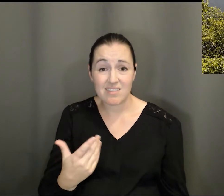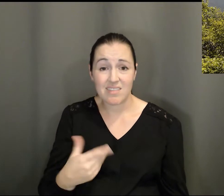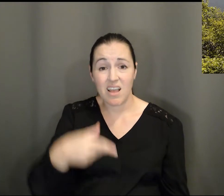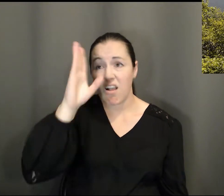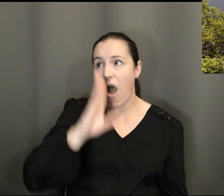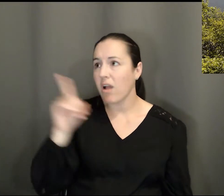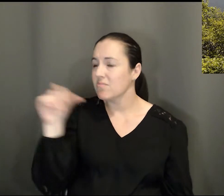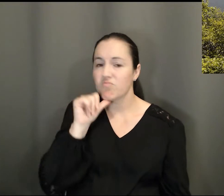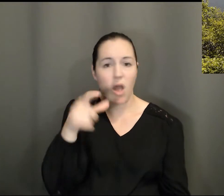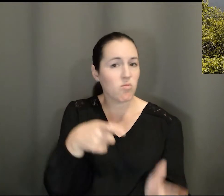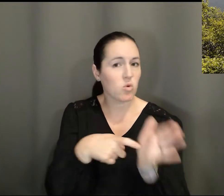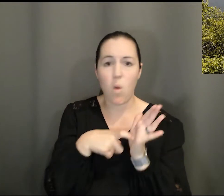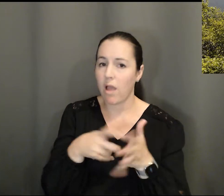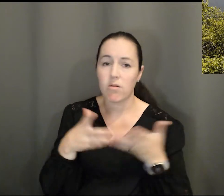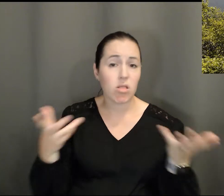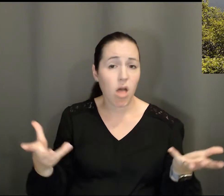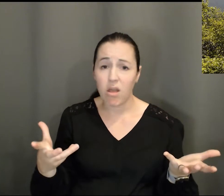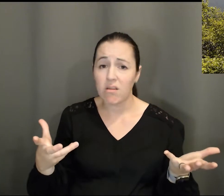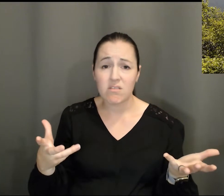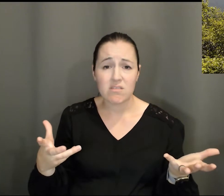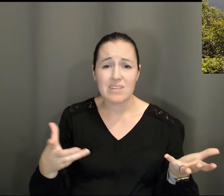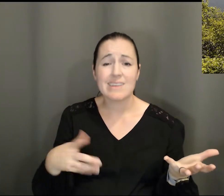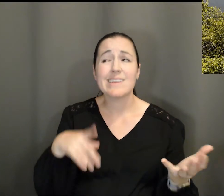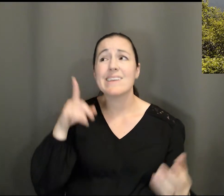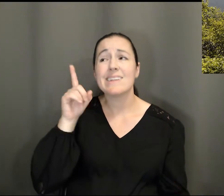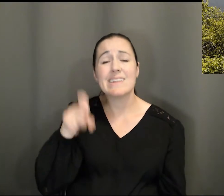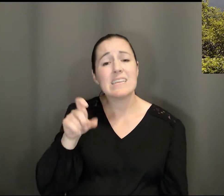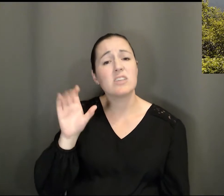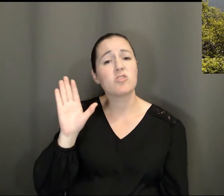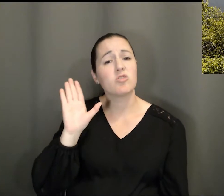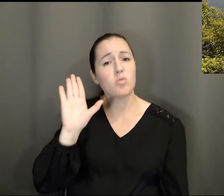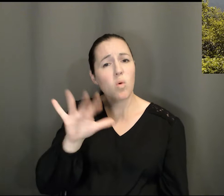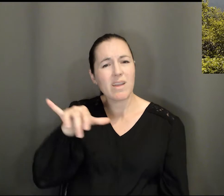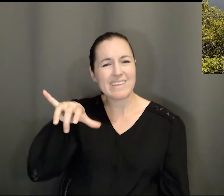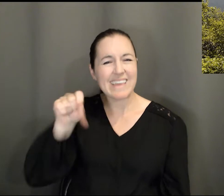kind of needs your yes. He needs your willingness.